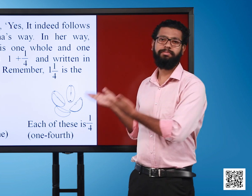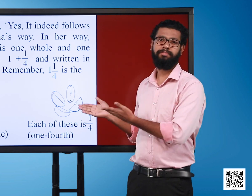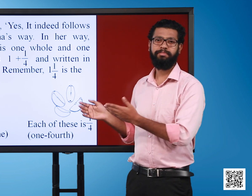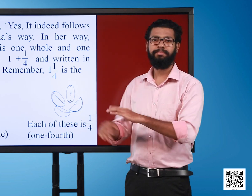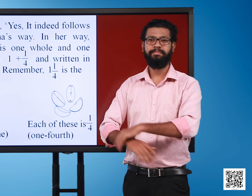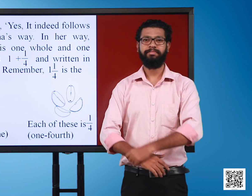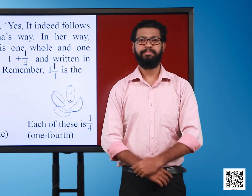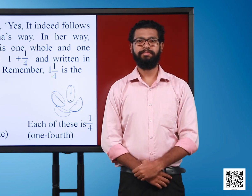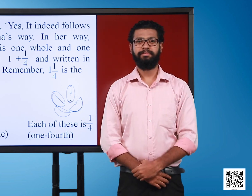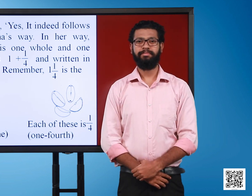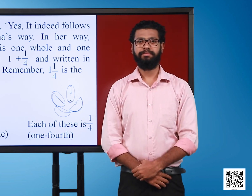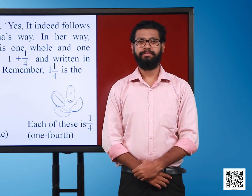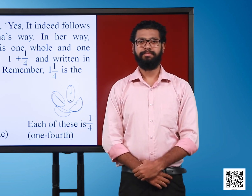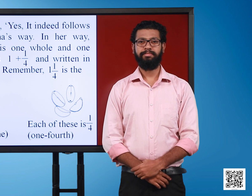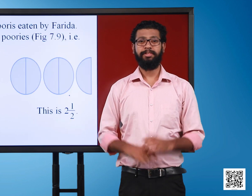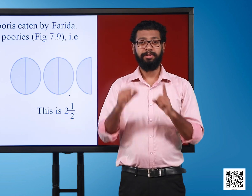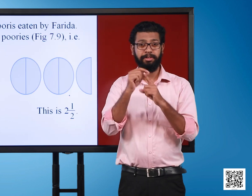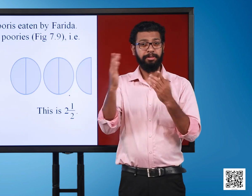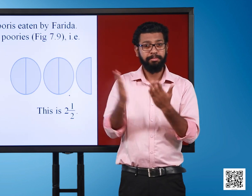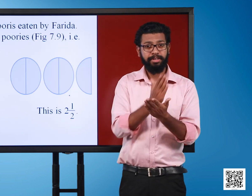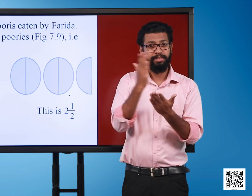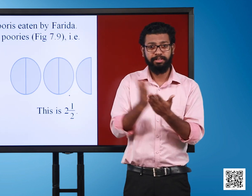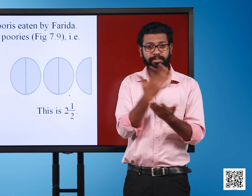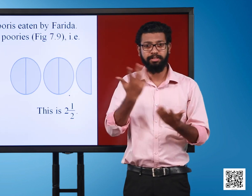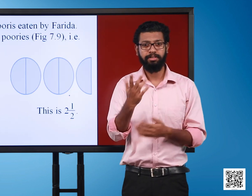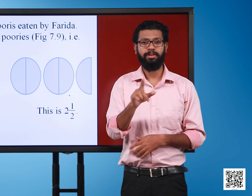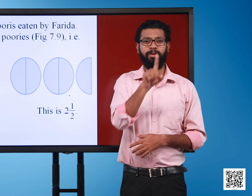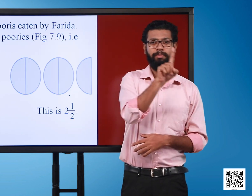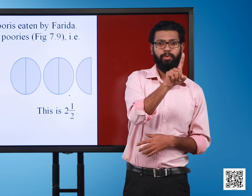5 upon 4. Page 140.